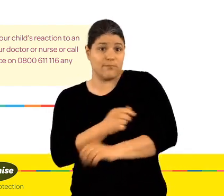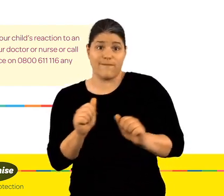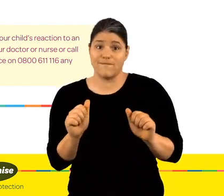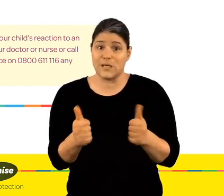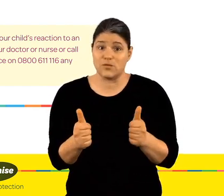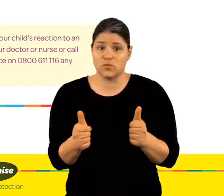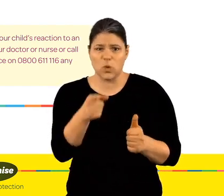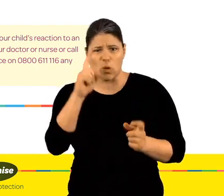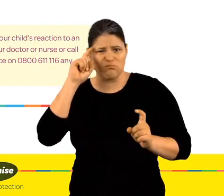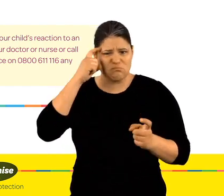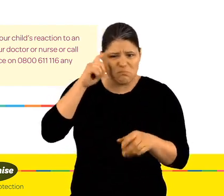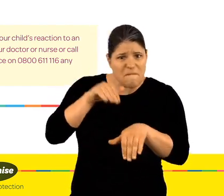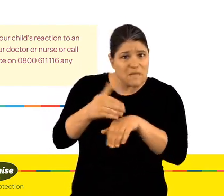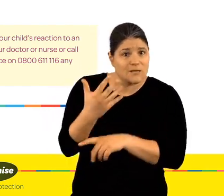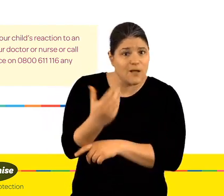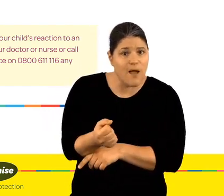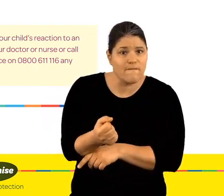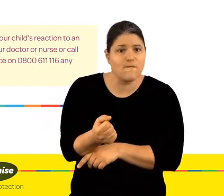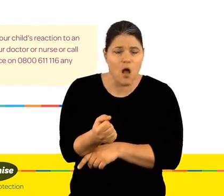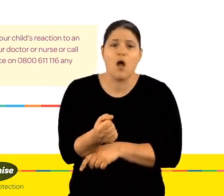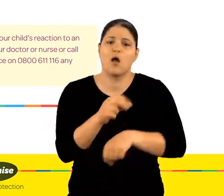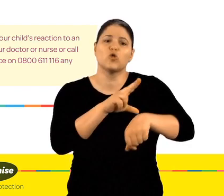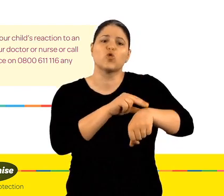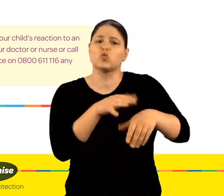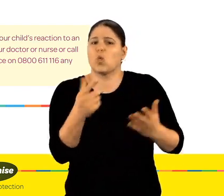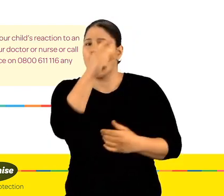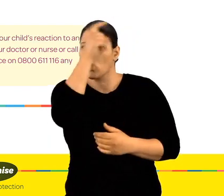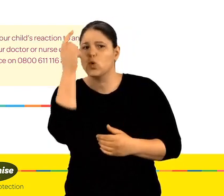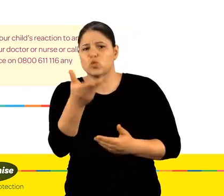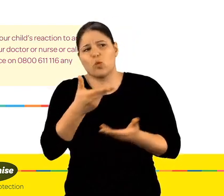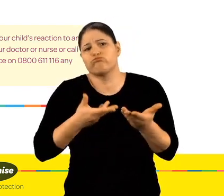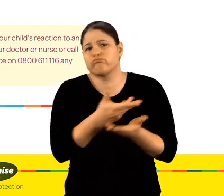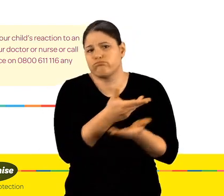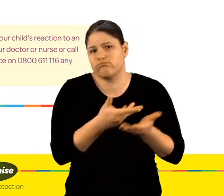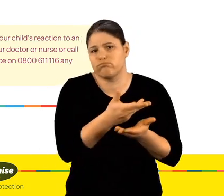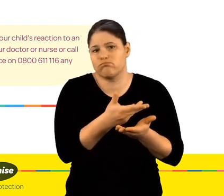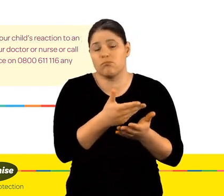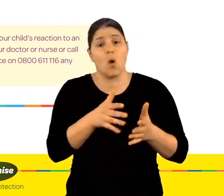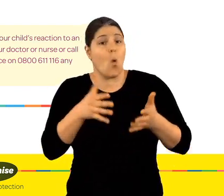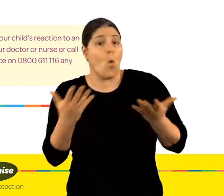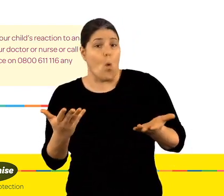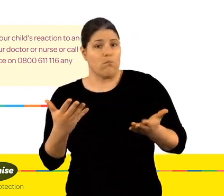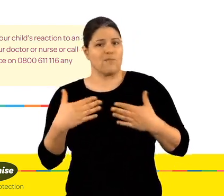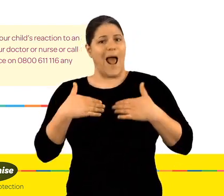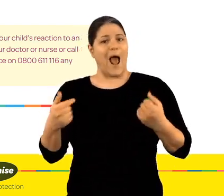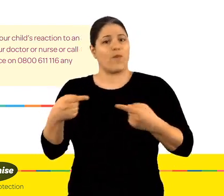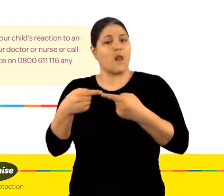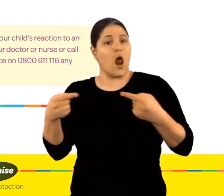If you're worried about your child's reaction to an immunization, talk to your doctor or nurse, or call the free Healthline